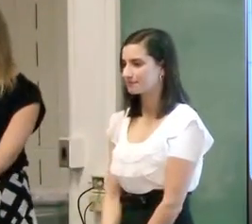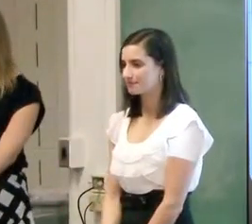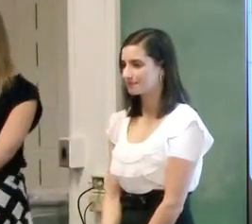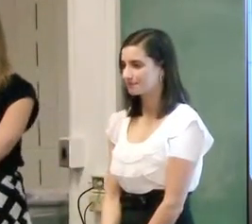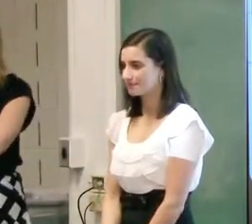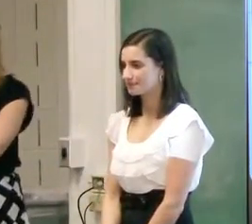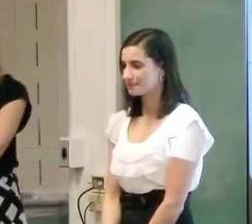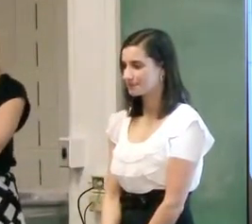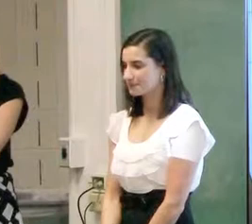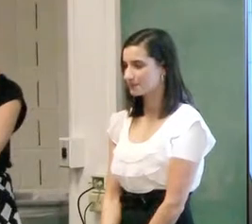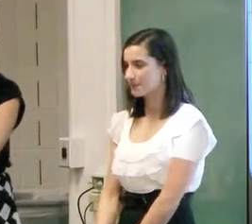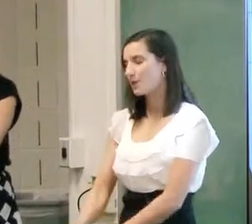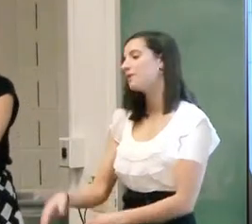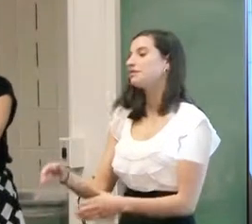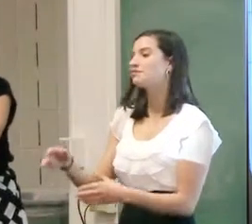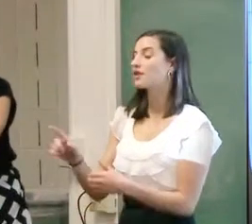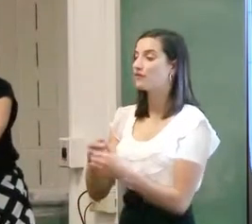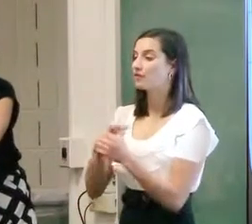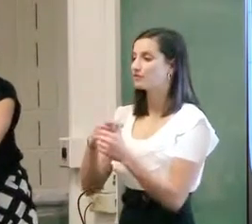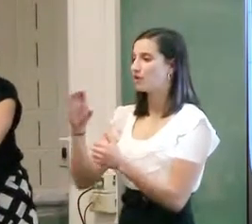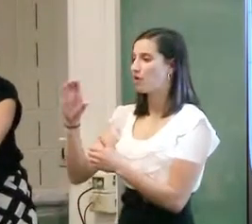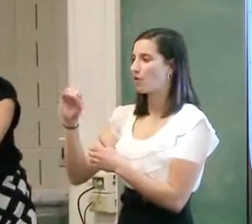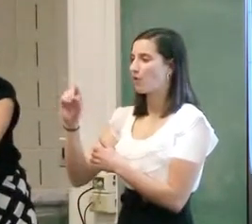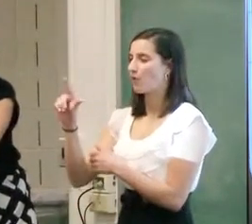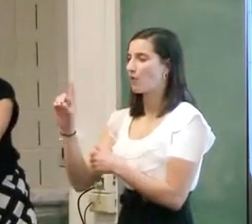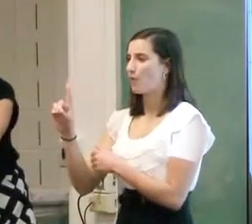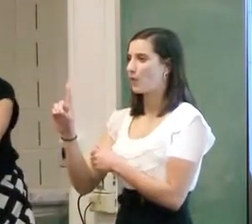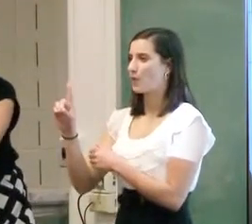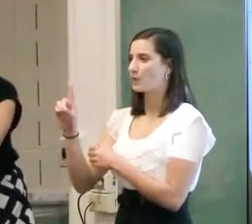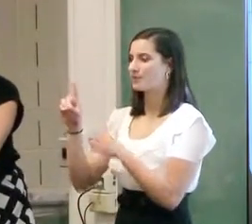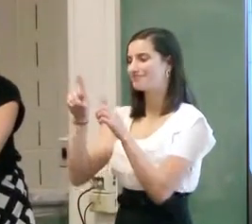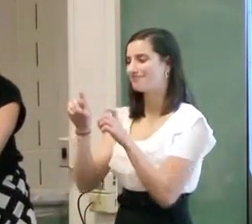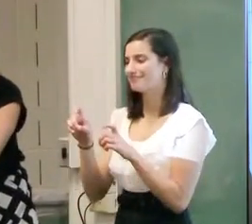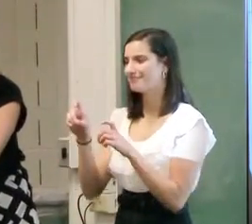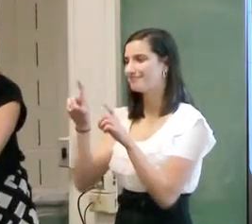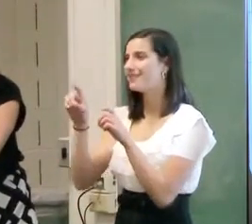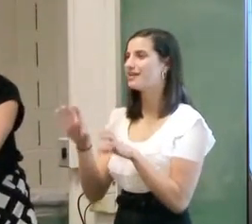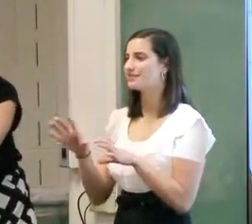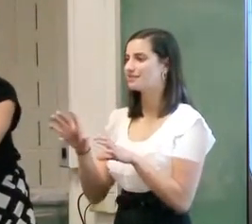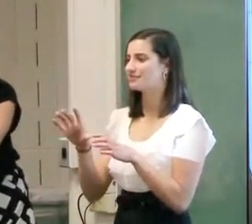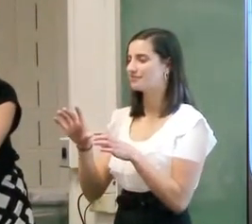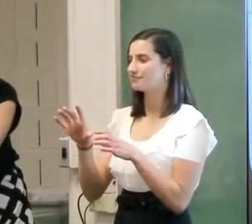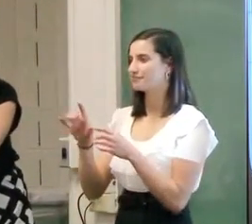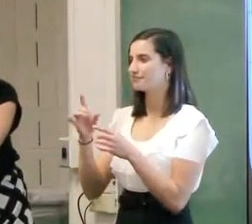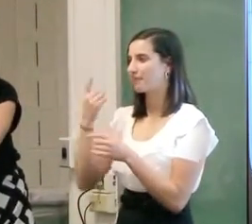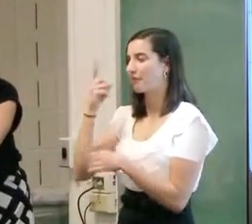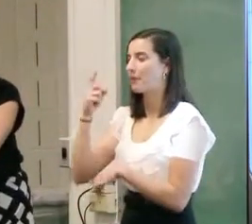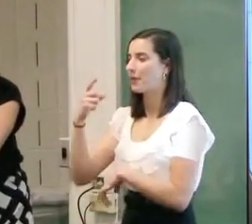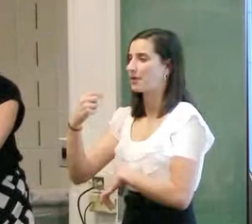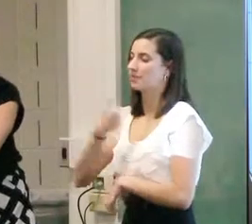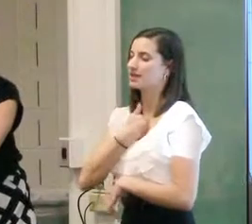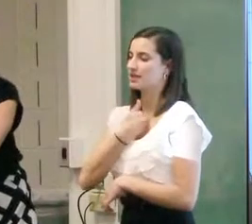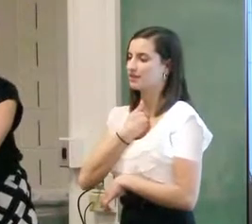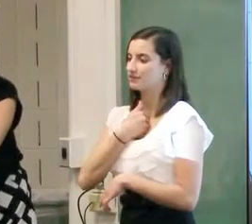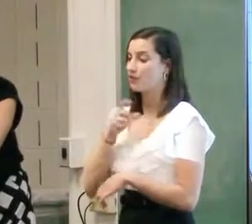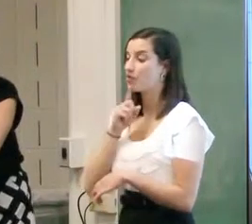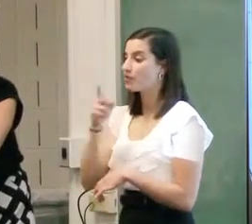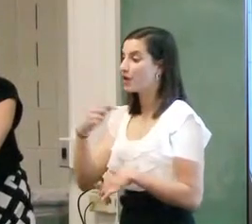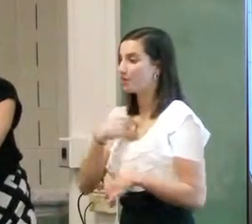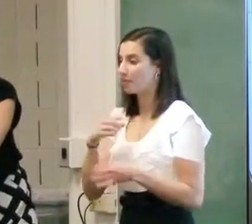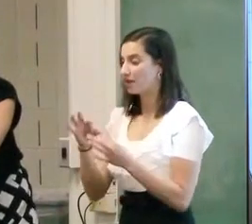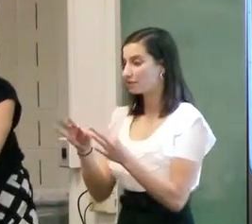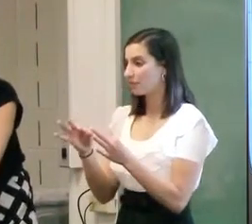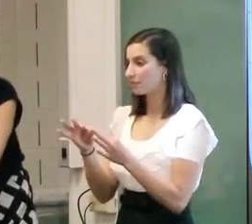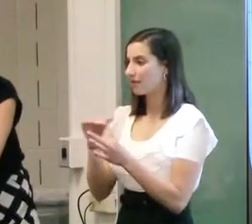So I sent her cold assessments of myself. I wanted her to see the real me, not just the practice